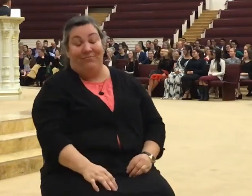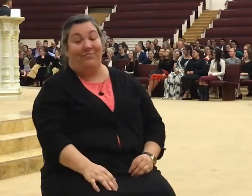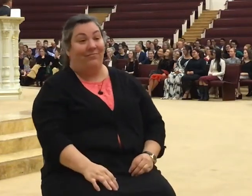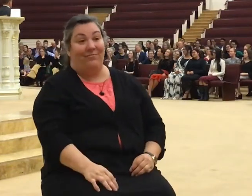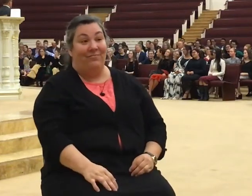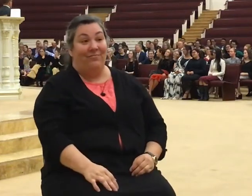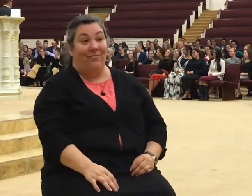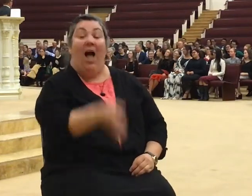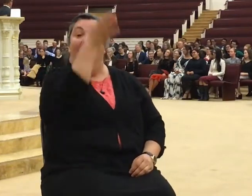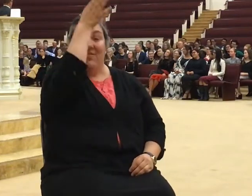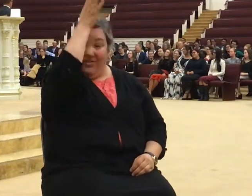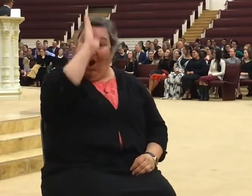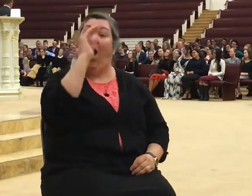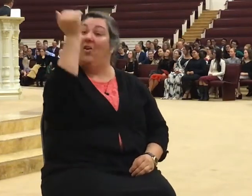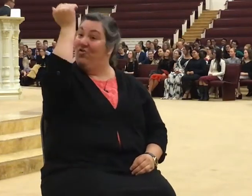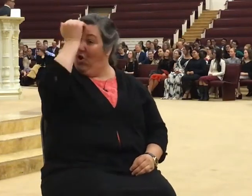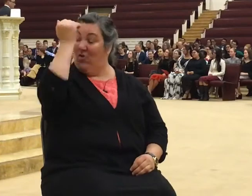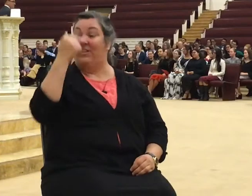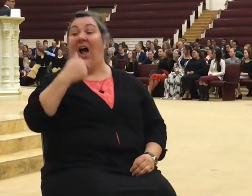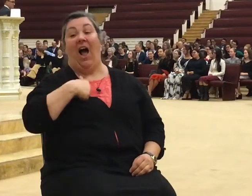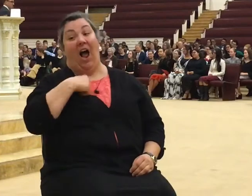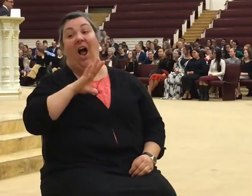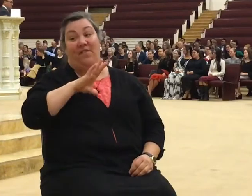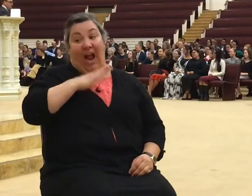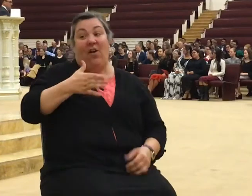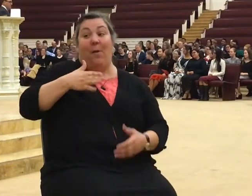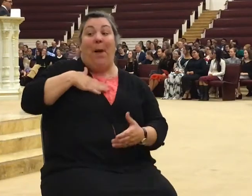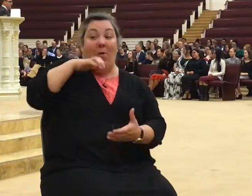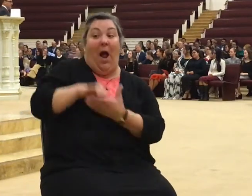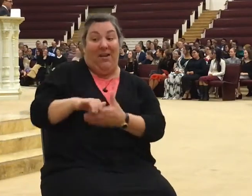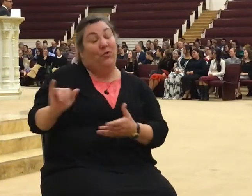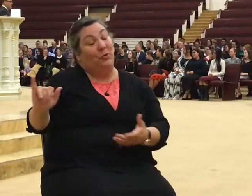And God knows I've got her aggravated before.